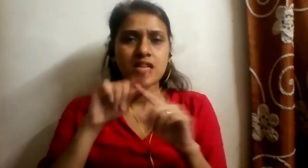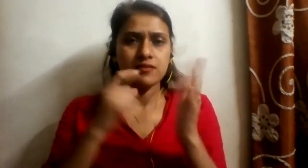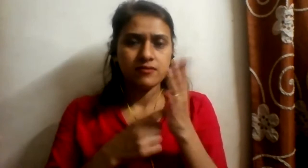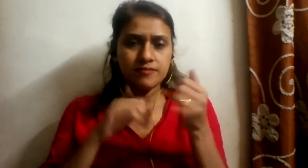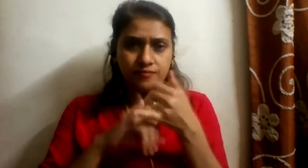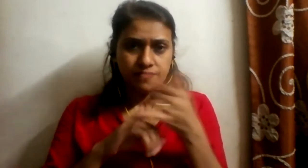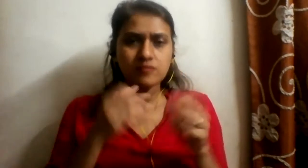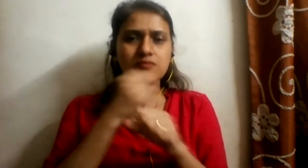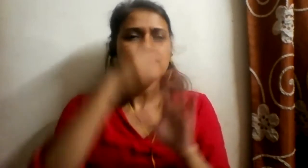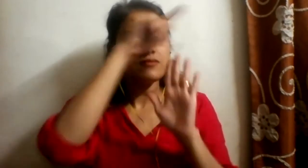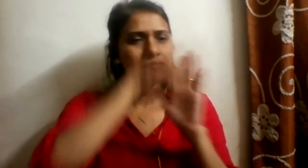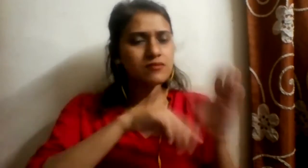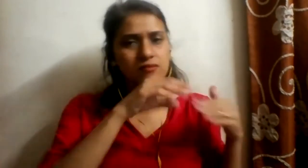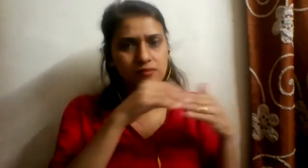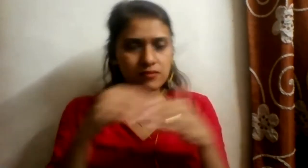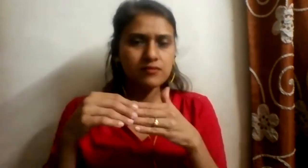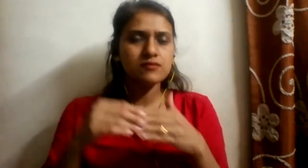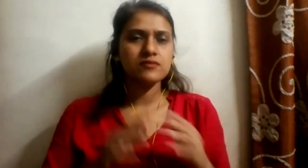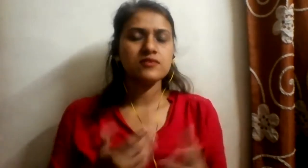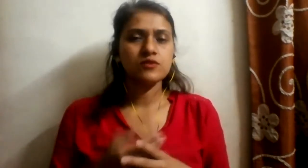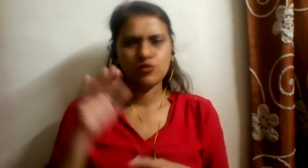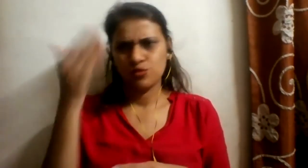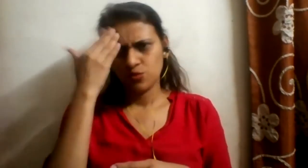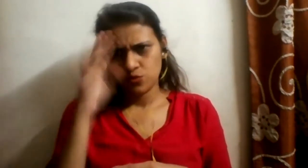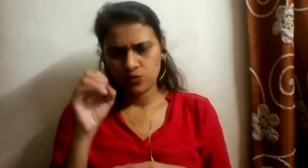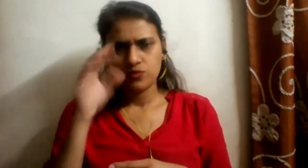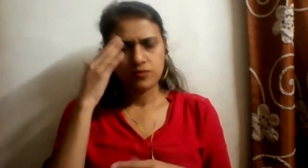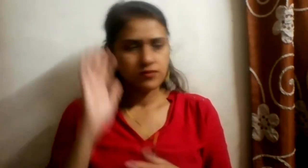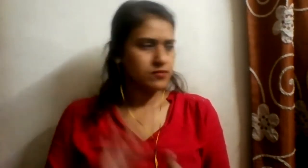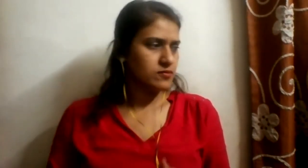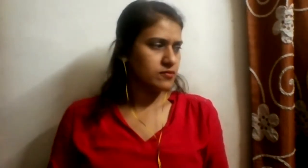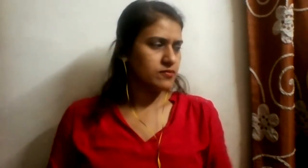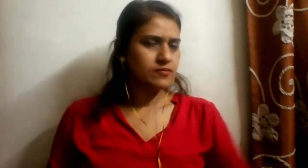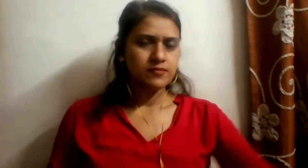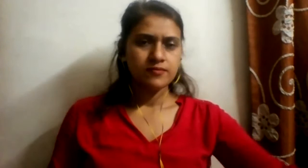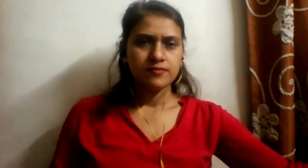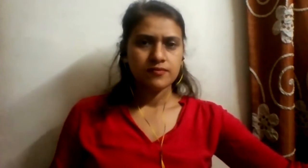whether you have seen and whether you are aware. Yes, but sir. Government of India currently is